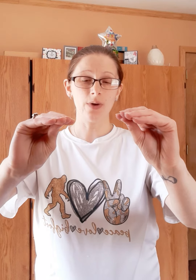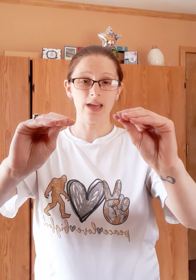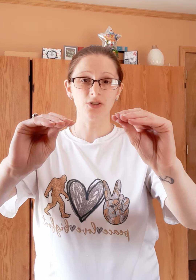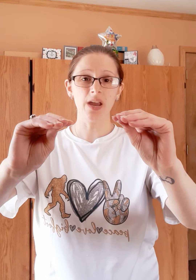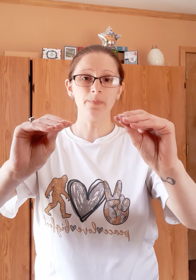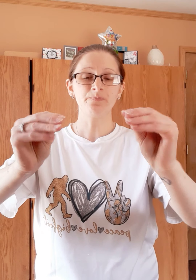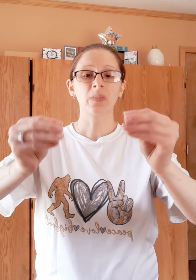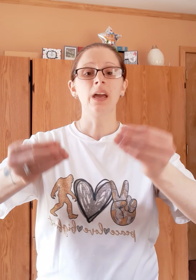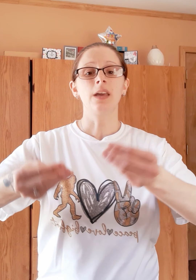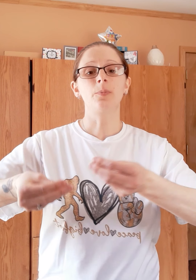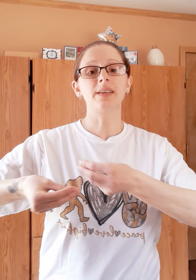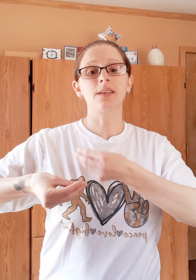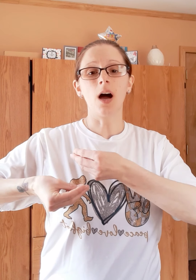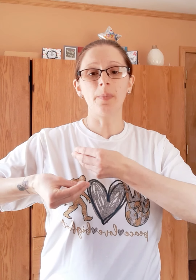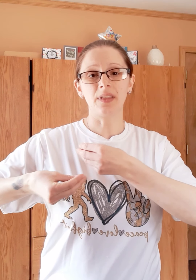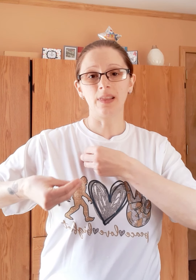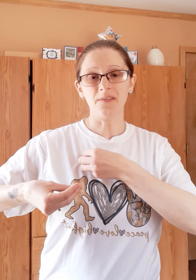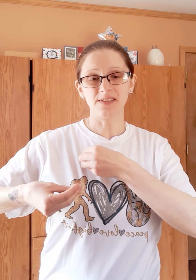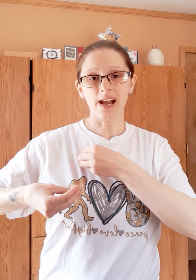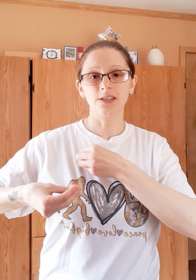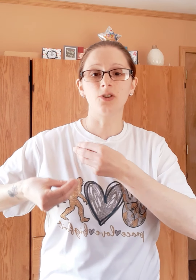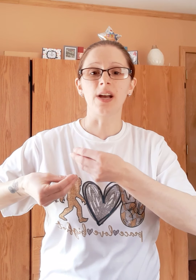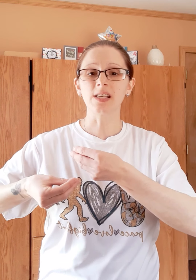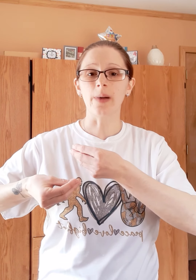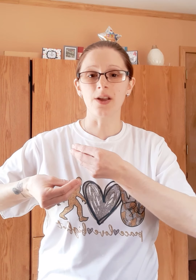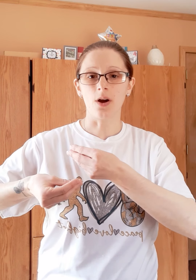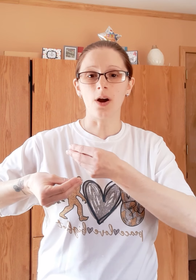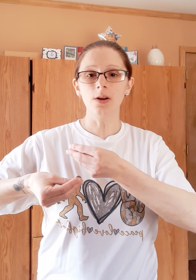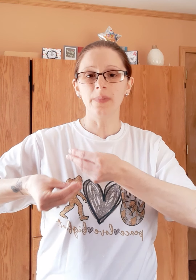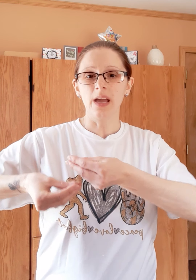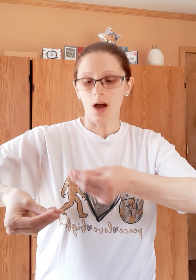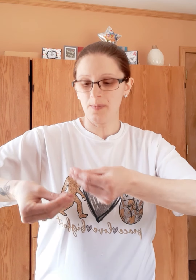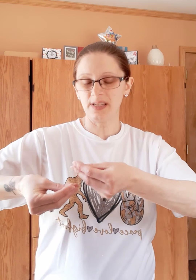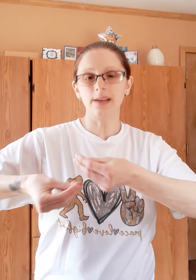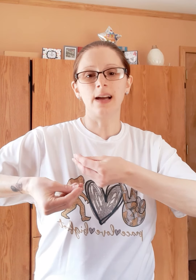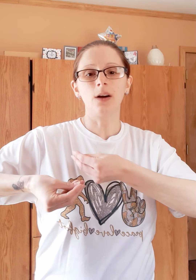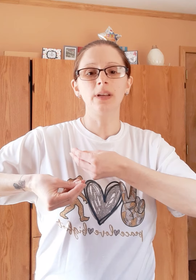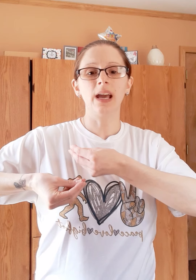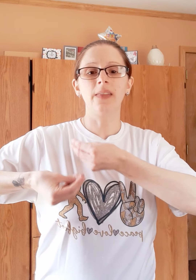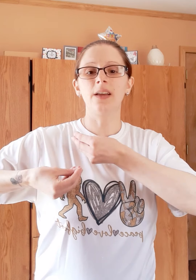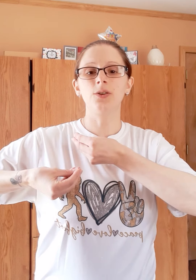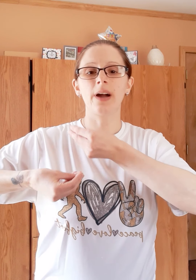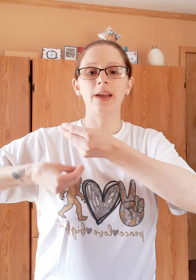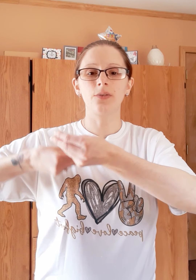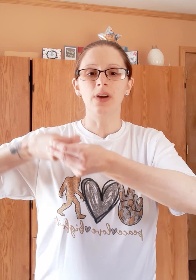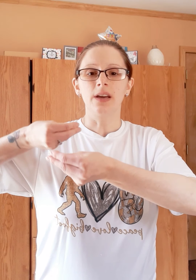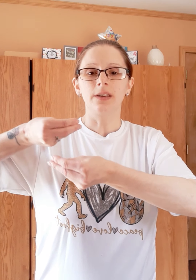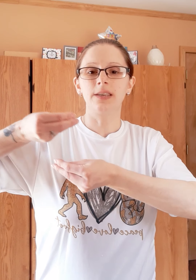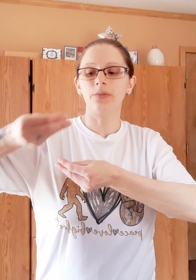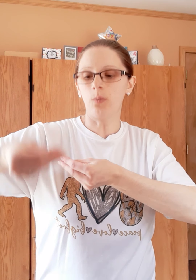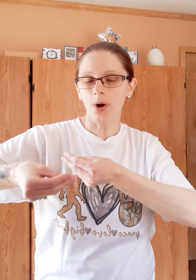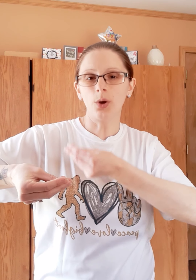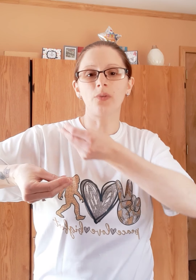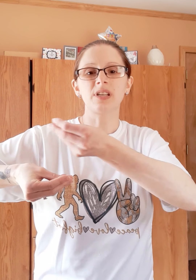hand shape. You place it up at the left side of your chest by your heart, upside down, and then you kind of give one over top